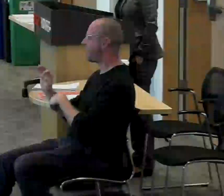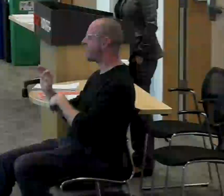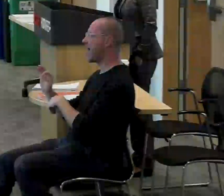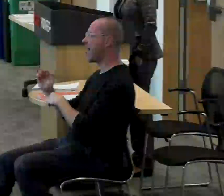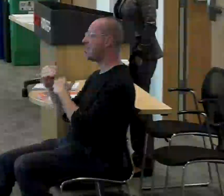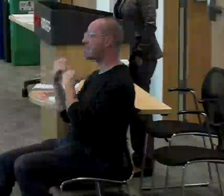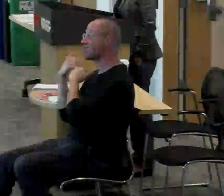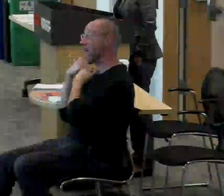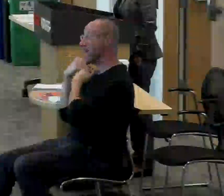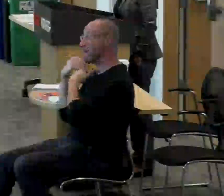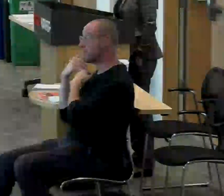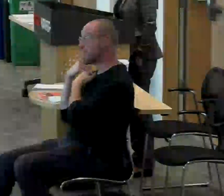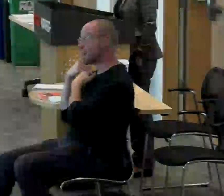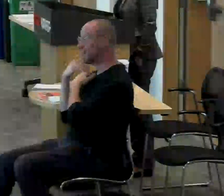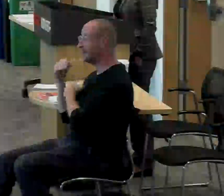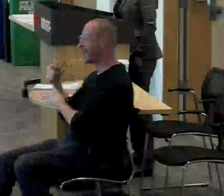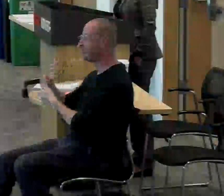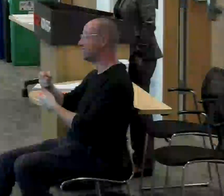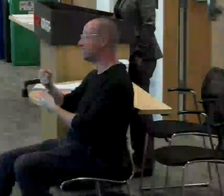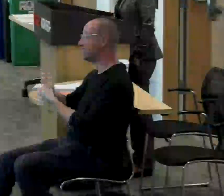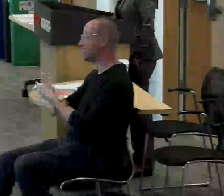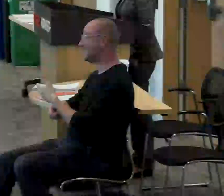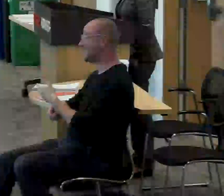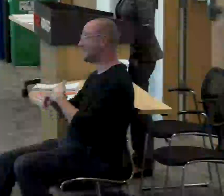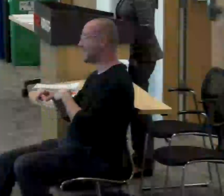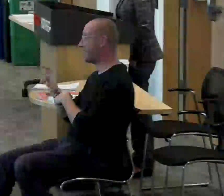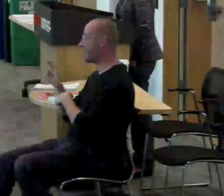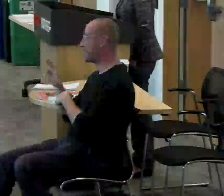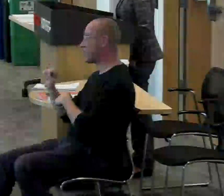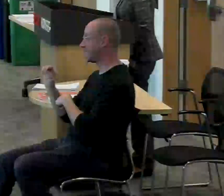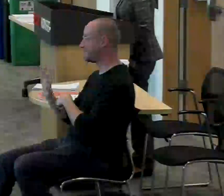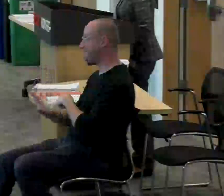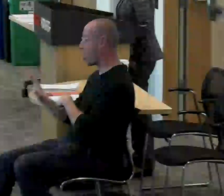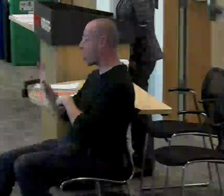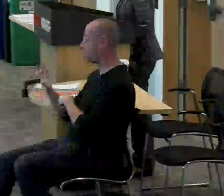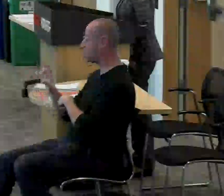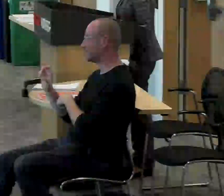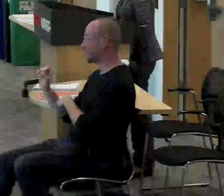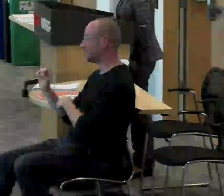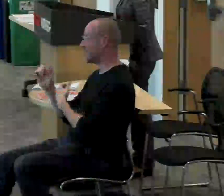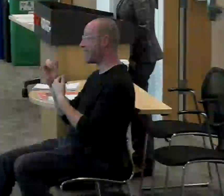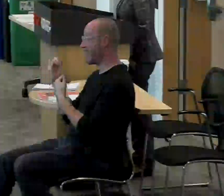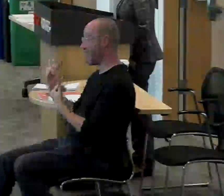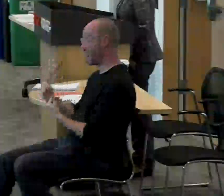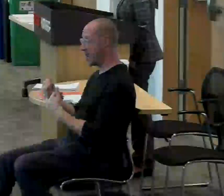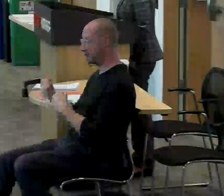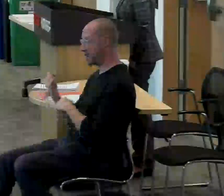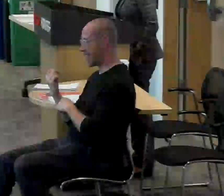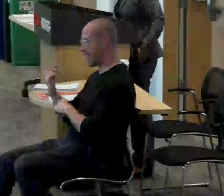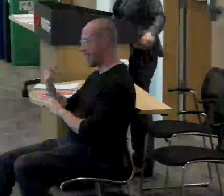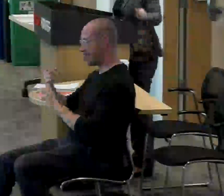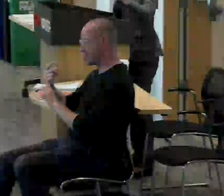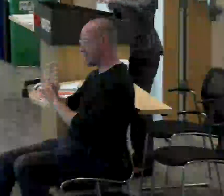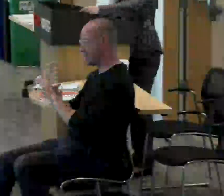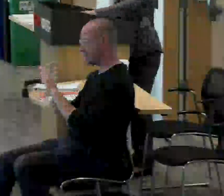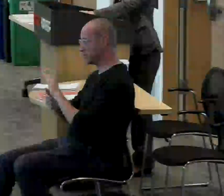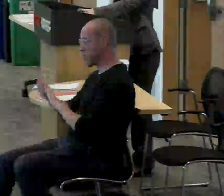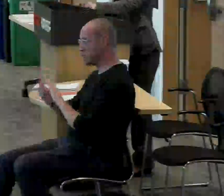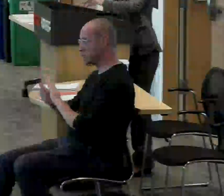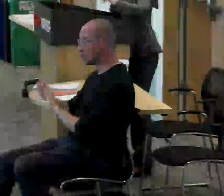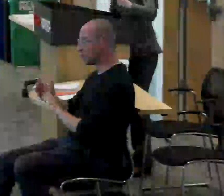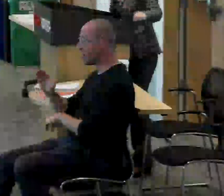fees in the country. And we're on month 11 and we still haven't launched. And I think that's partially why. I'll get to